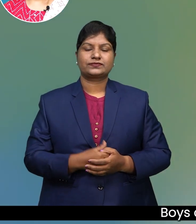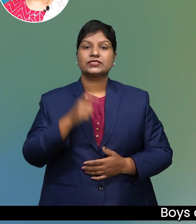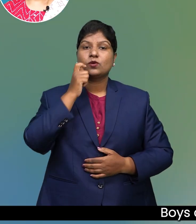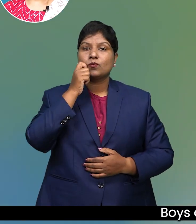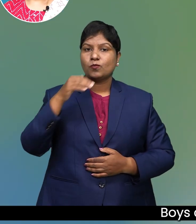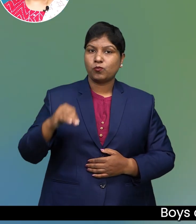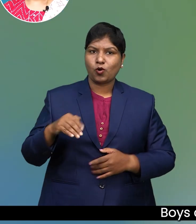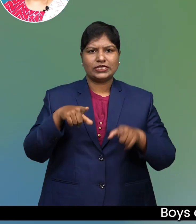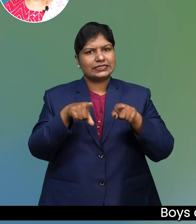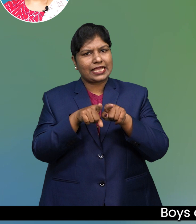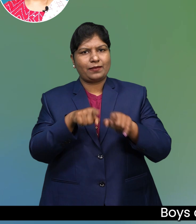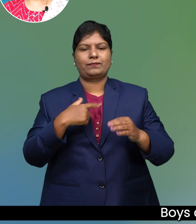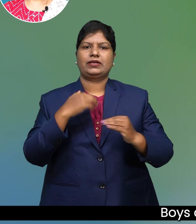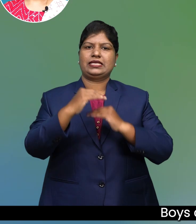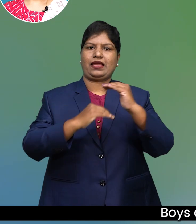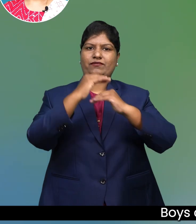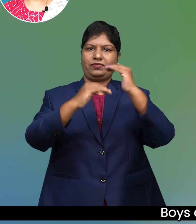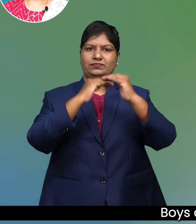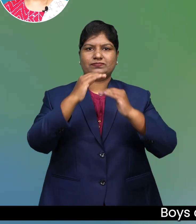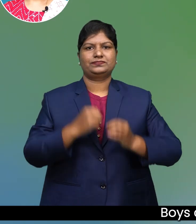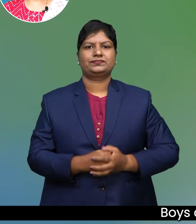Boys are also developed